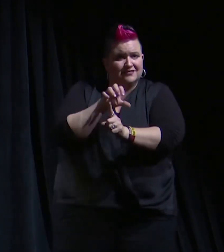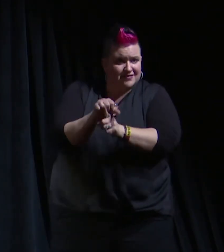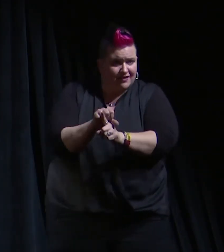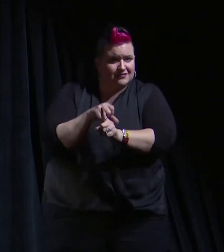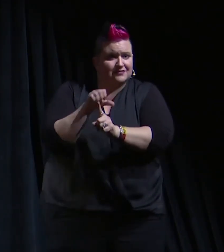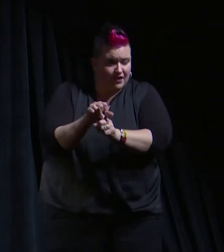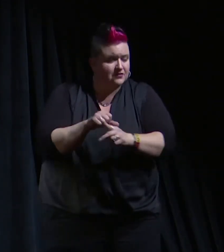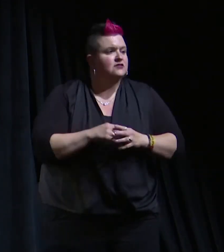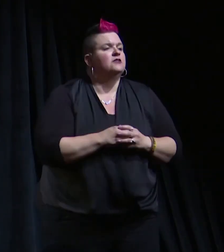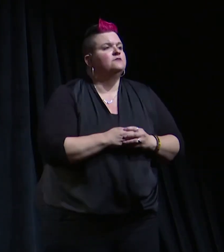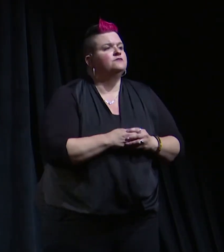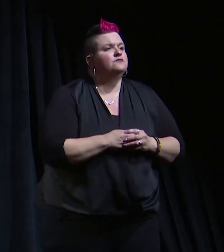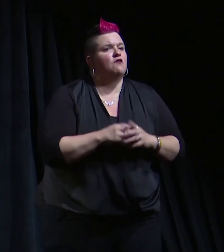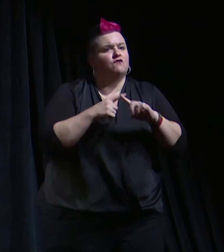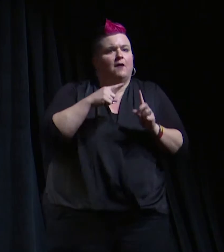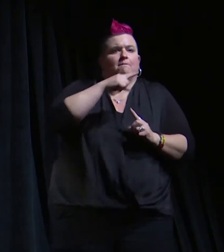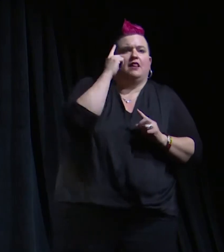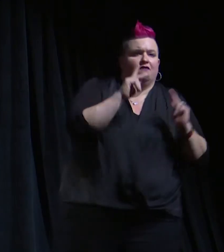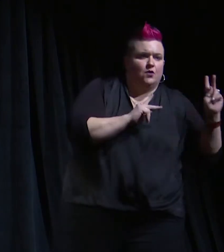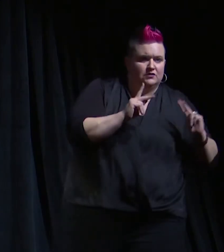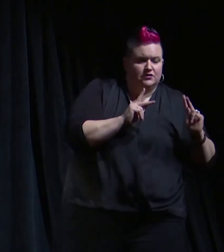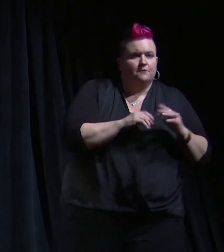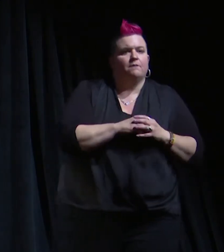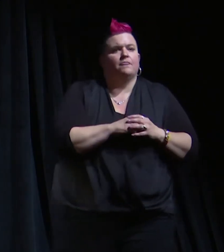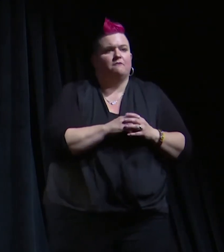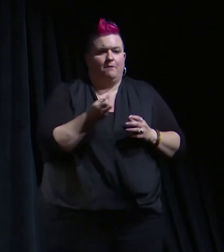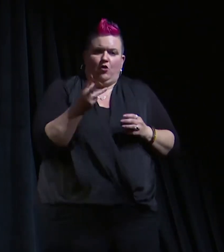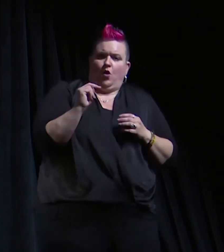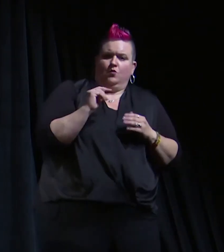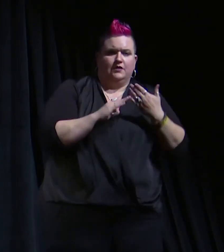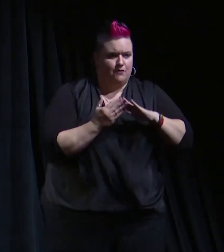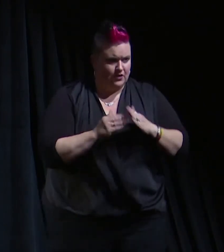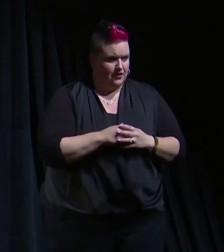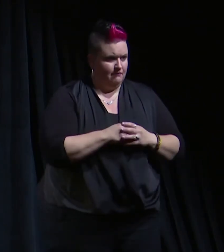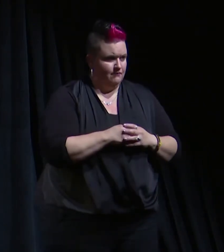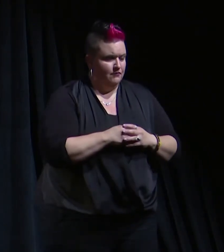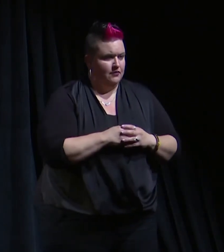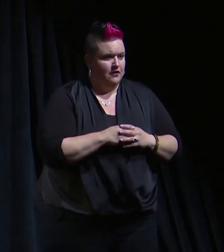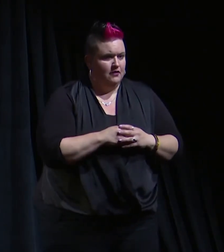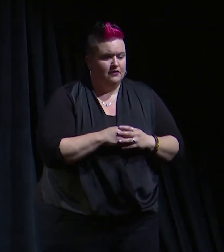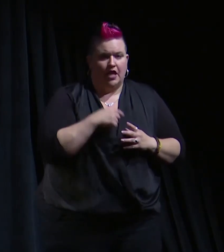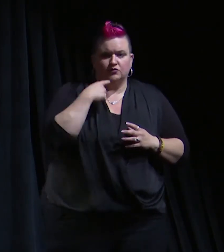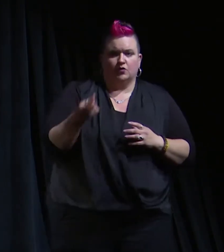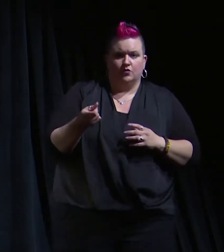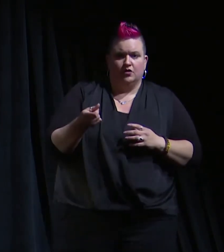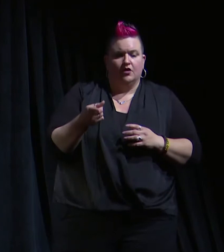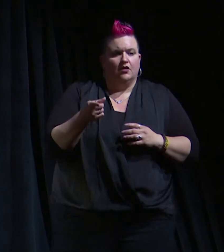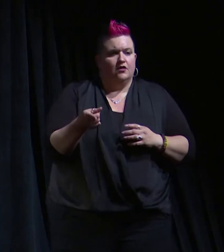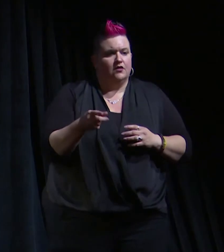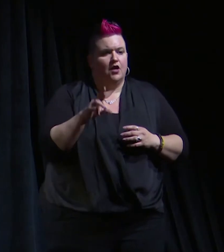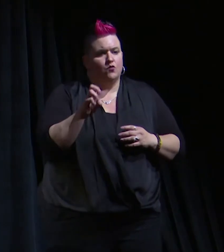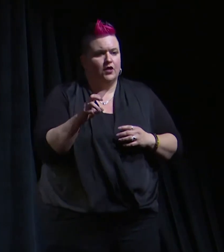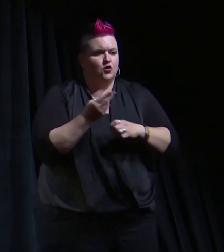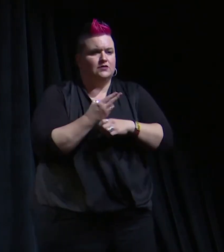attacked, by black folks, by our own community, who said that they would use